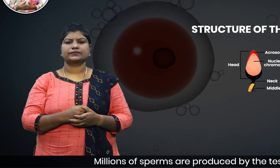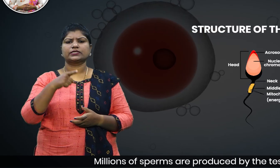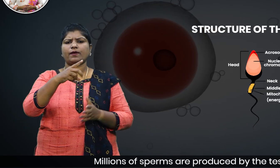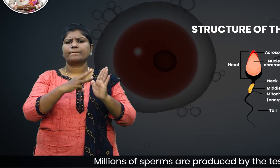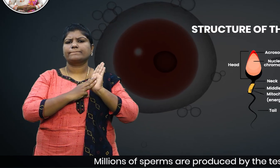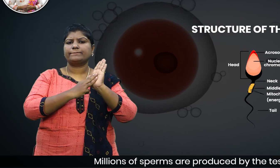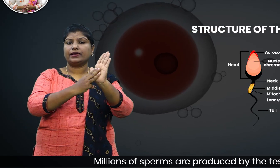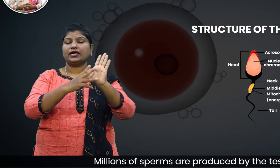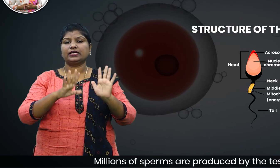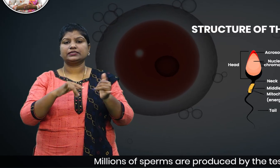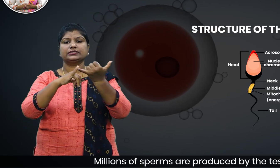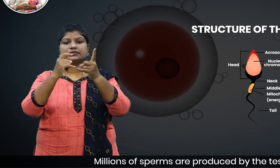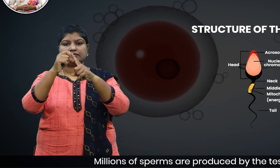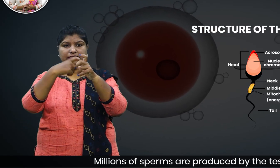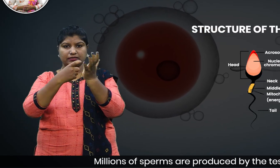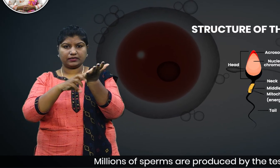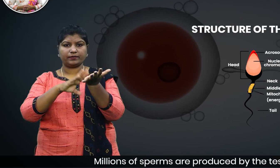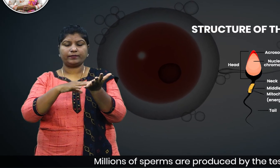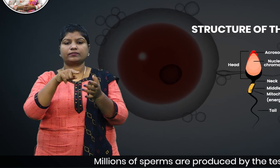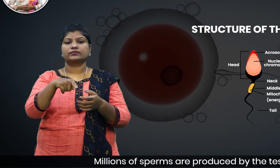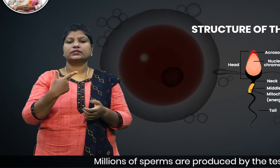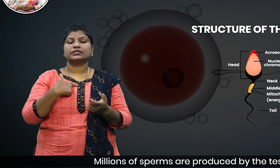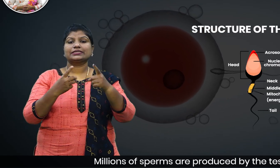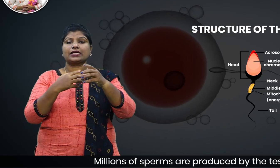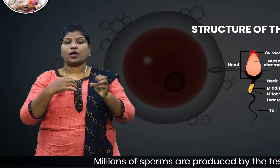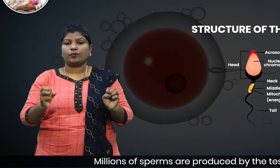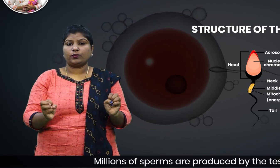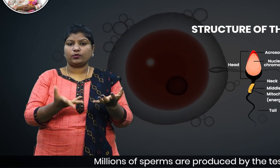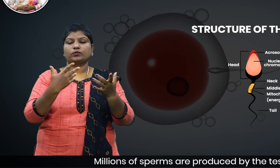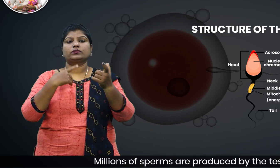Millions of sperms are produced by the testes.